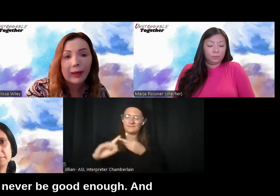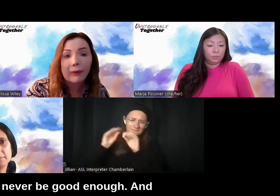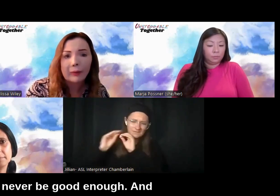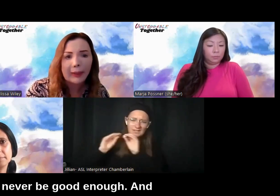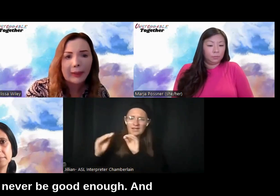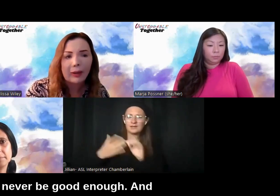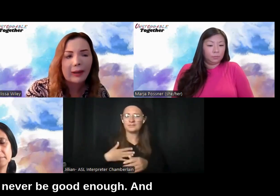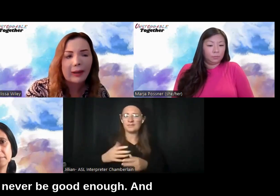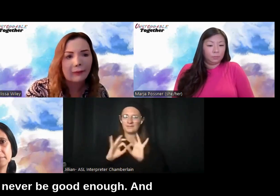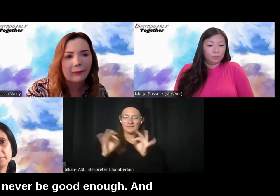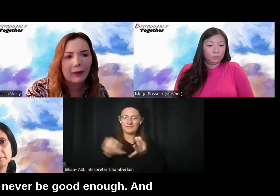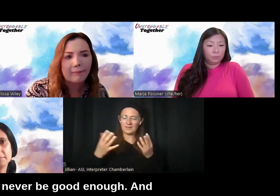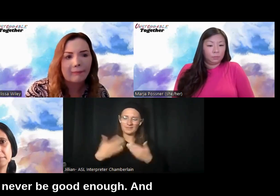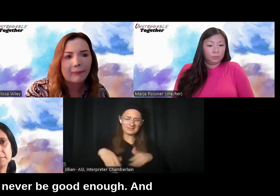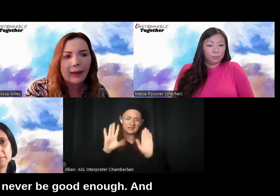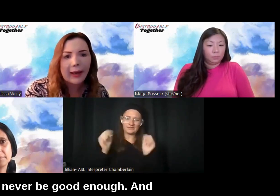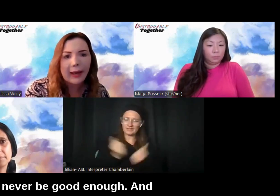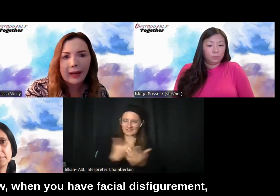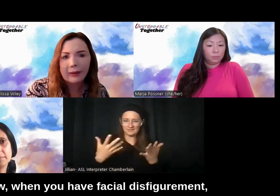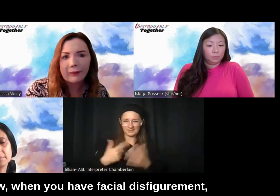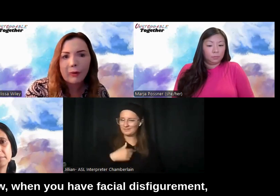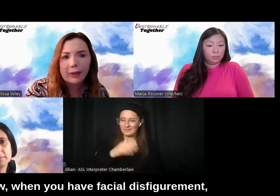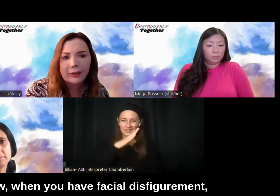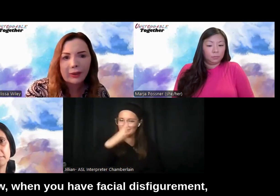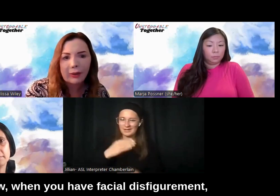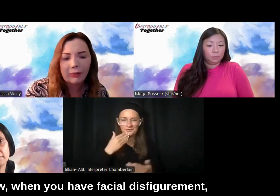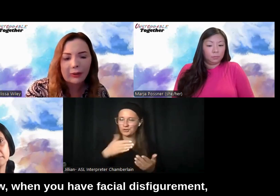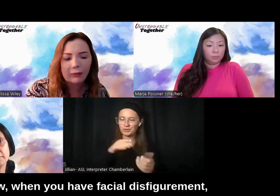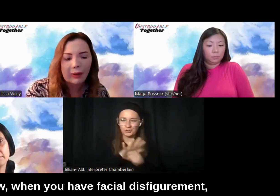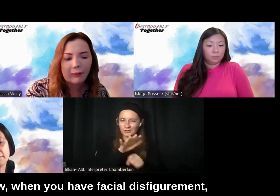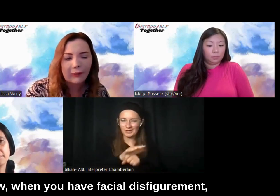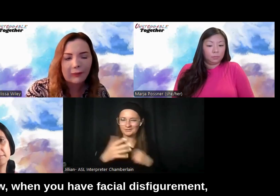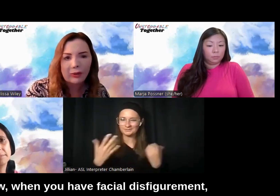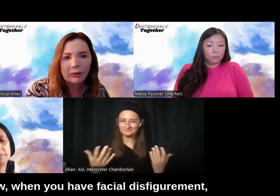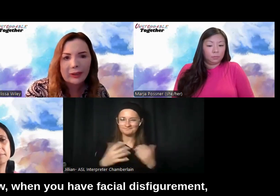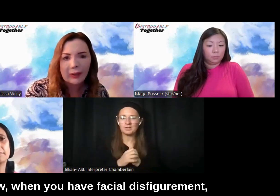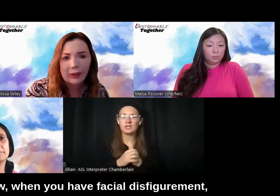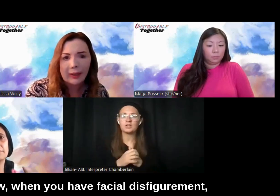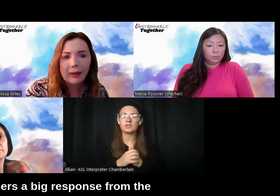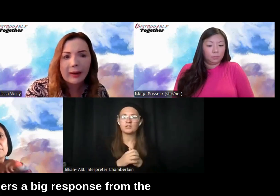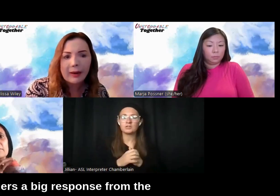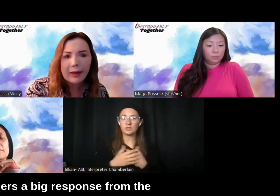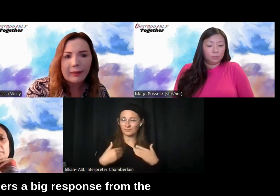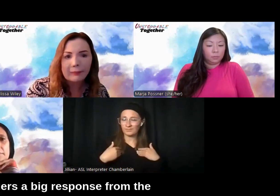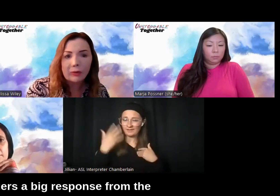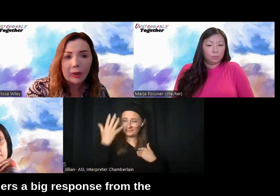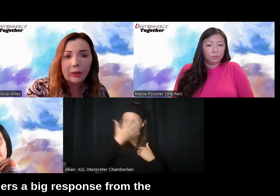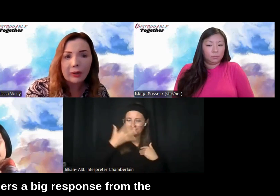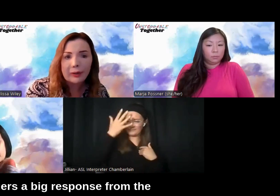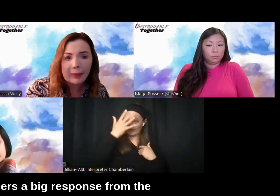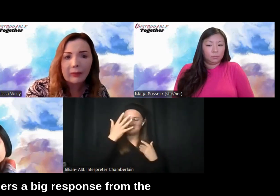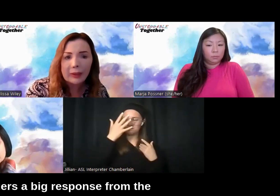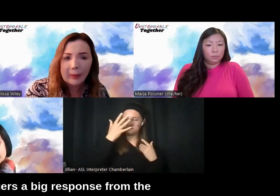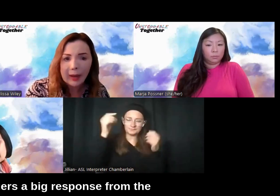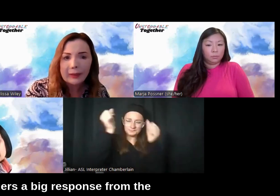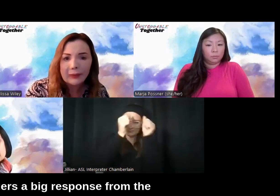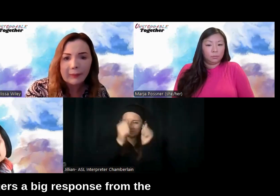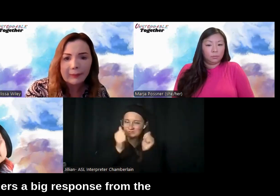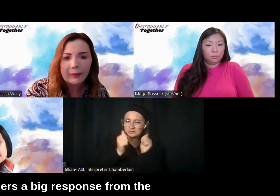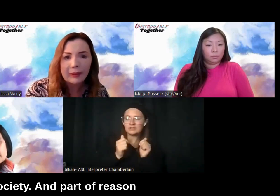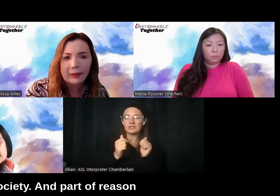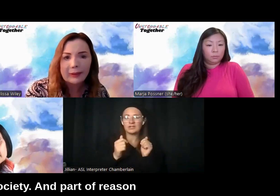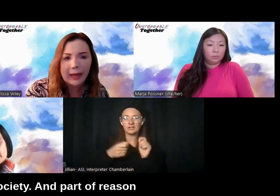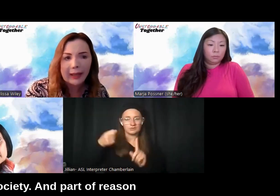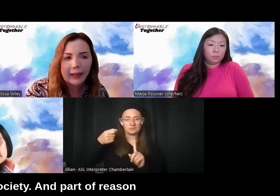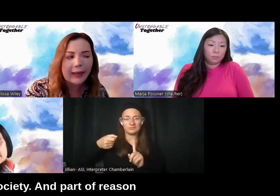I will never be good enough. And of course, you know, when you have facial disfigurement, triggers a big response